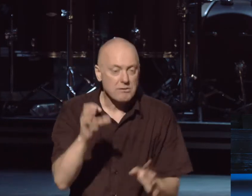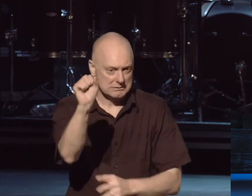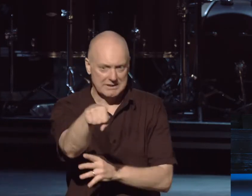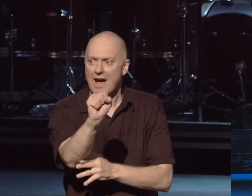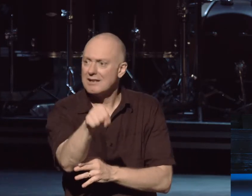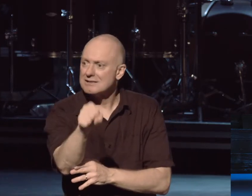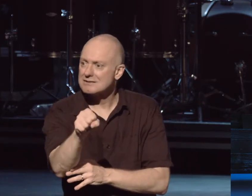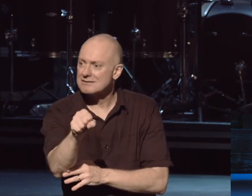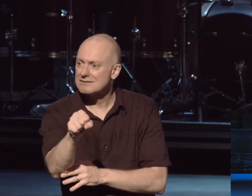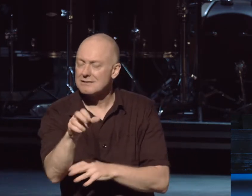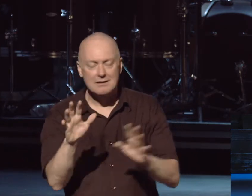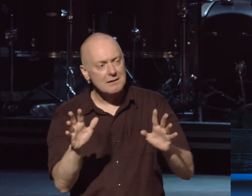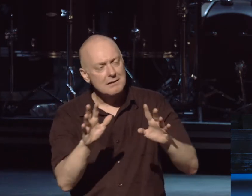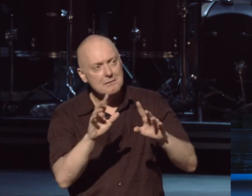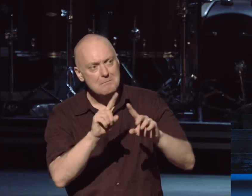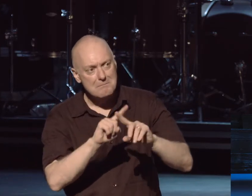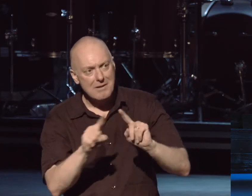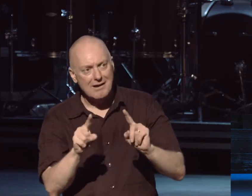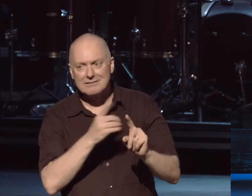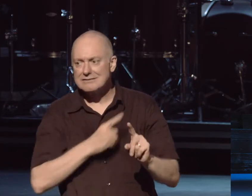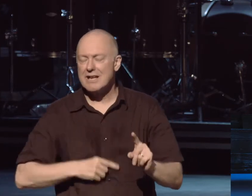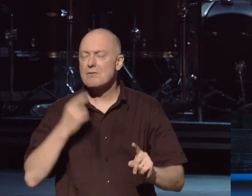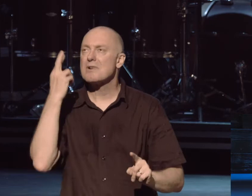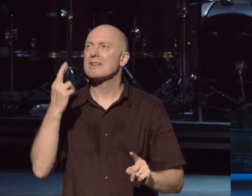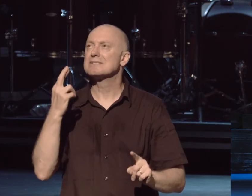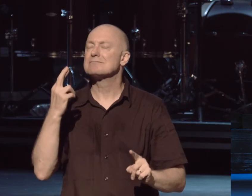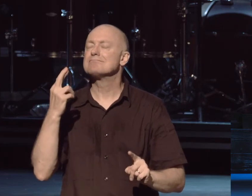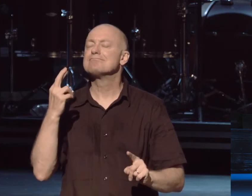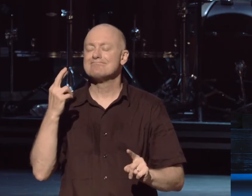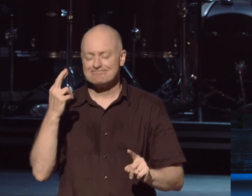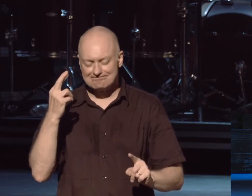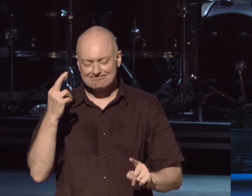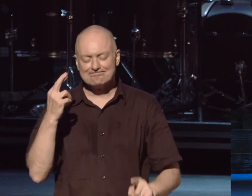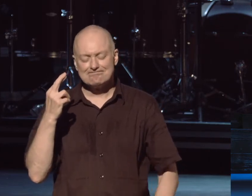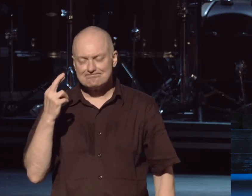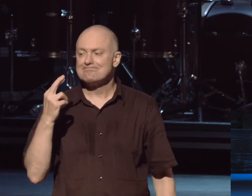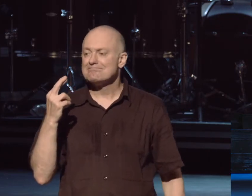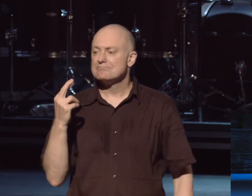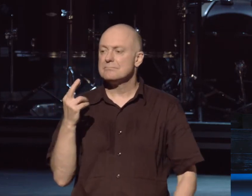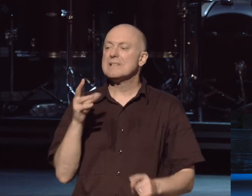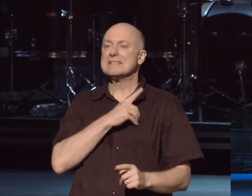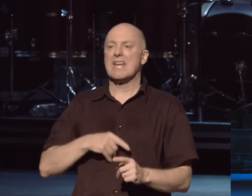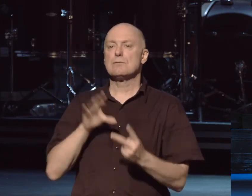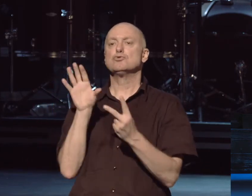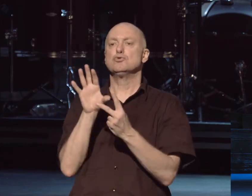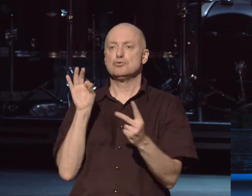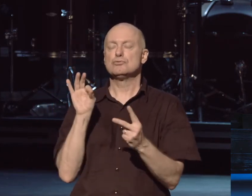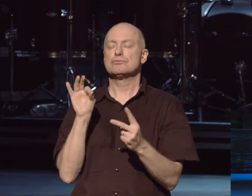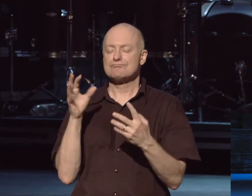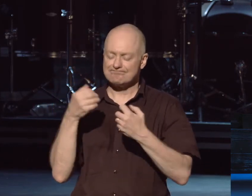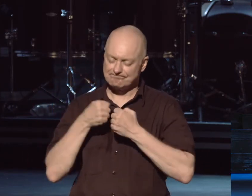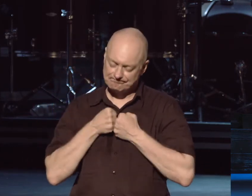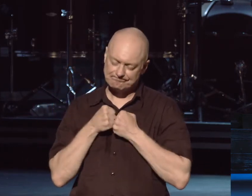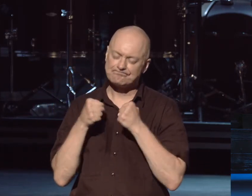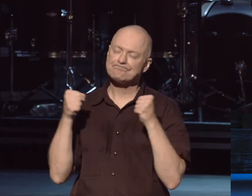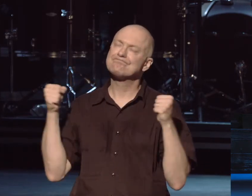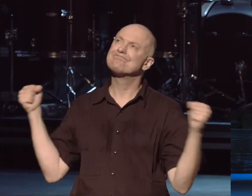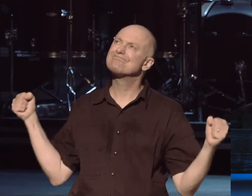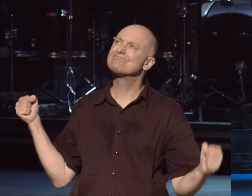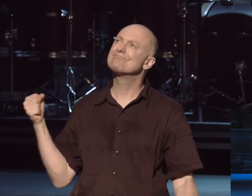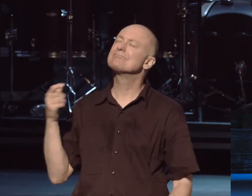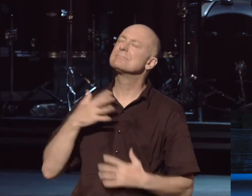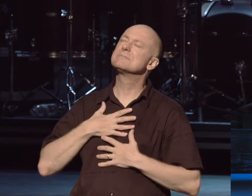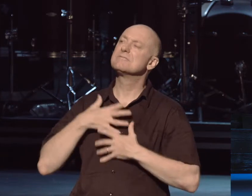called a man after God's own heart is he knows what's right in this moment. And he chooses to break down as opposed to pride up.